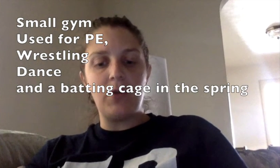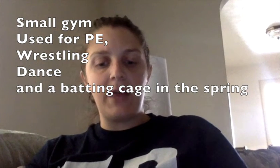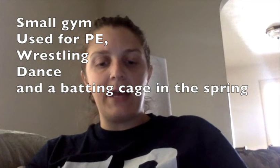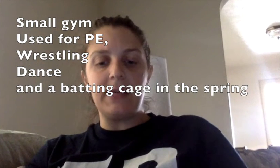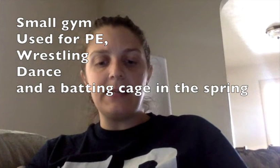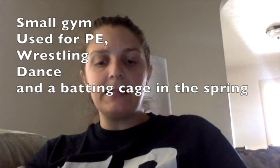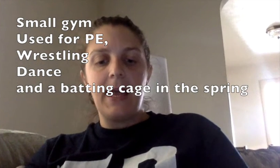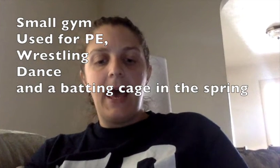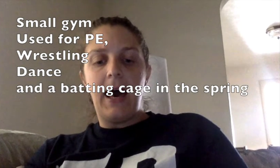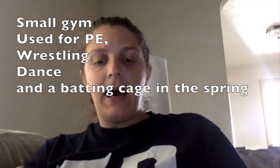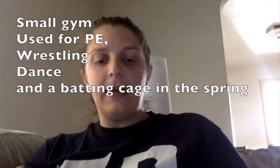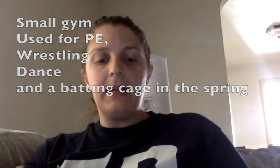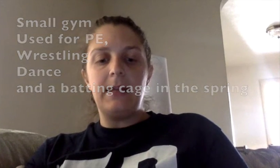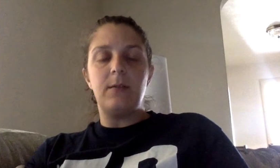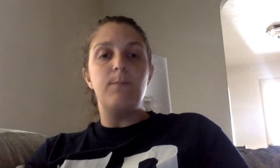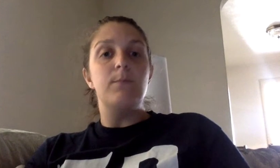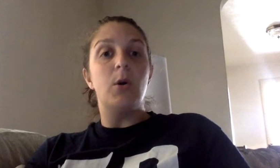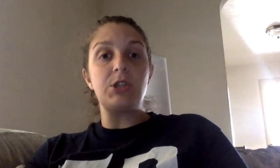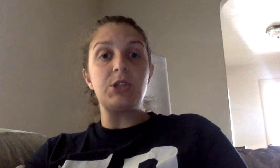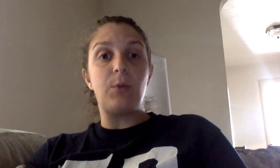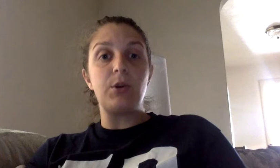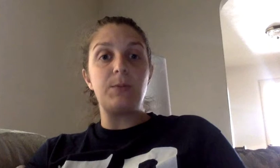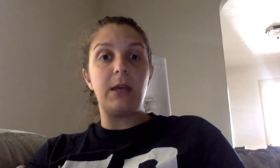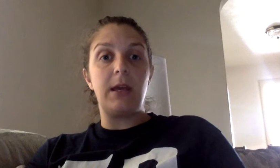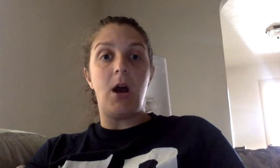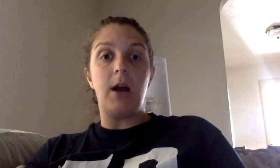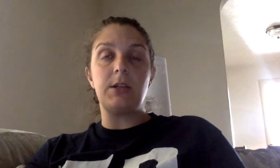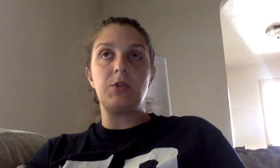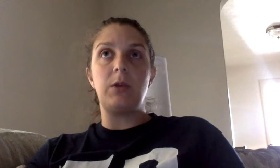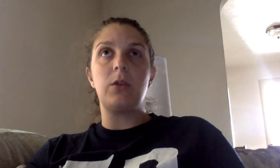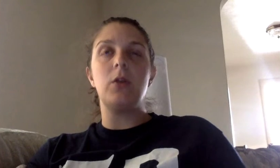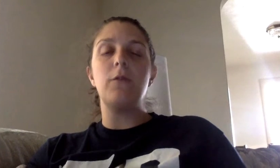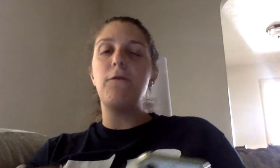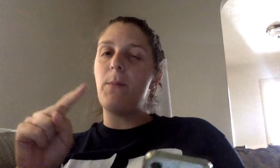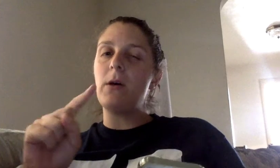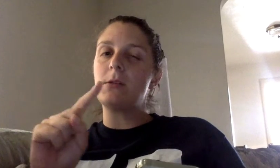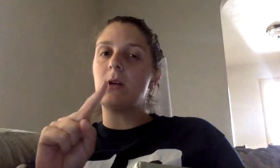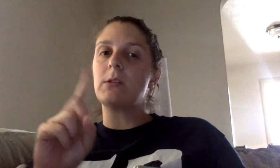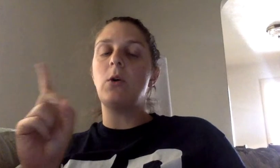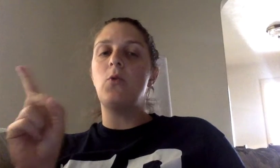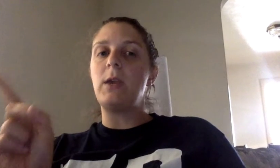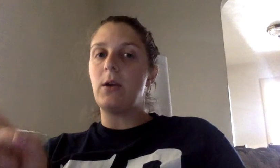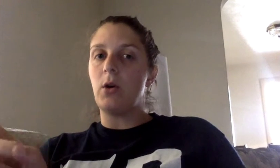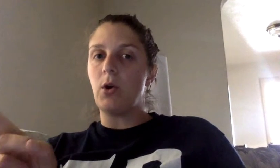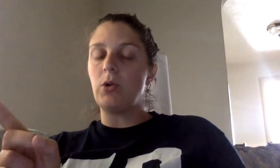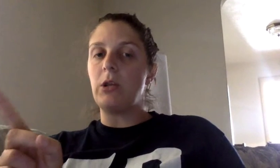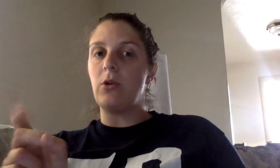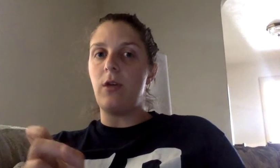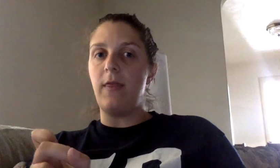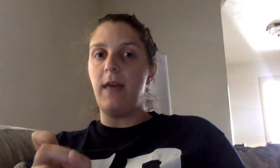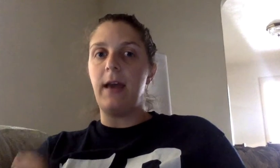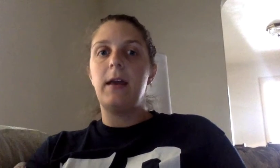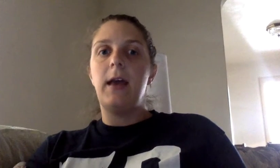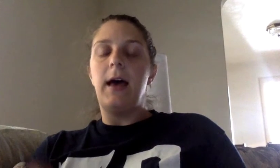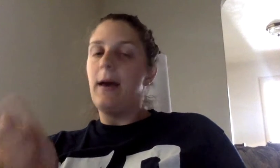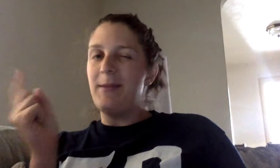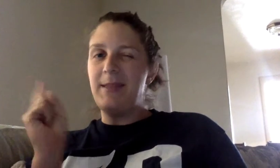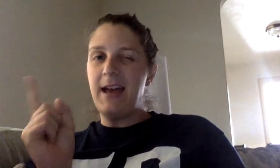that is, most sports begin August 23rd. Football starts a week earlier than that. And that date